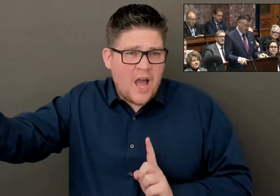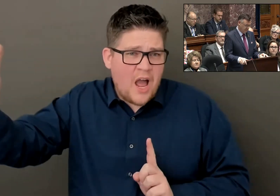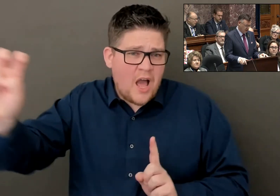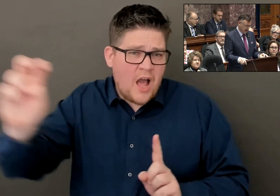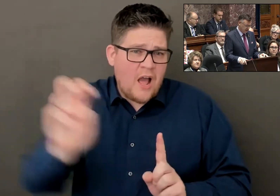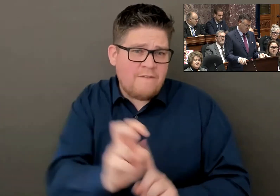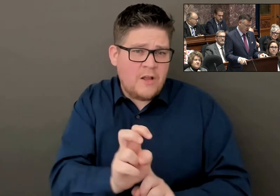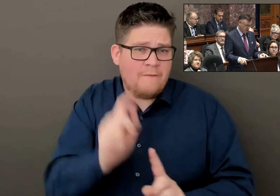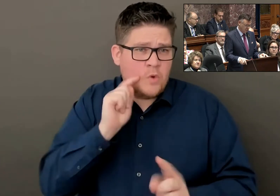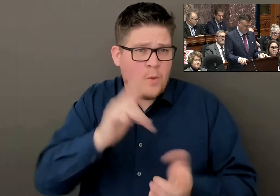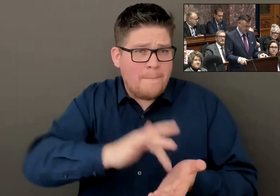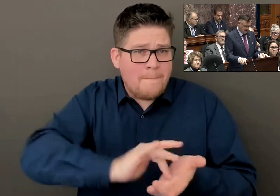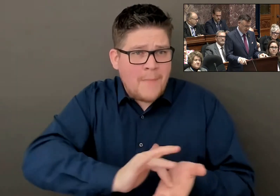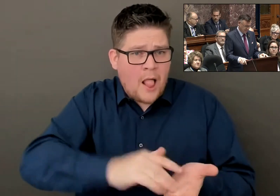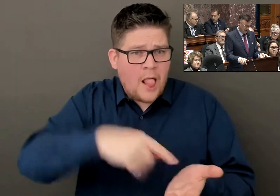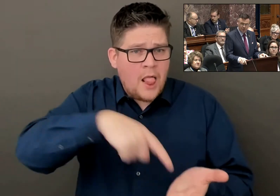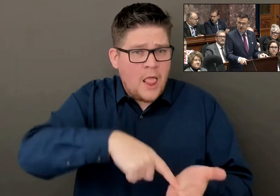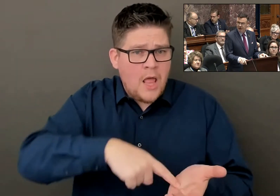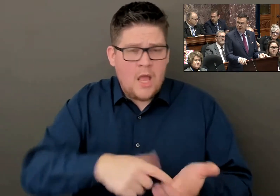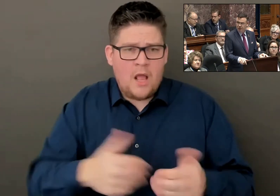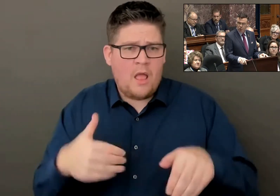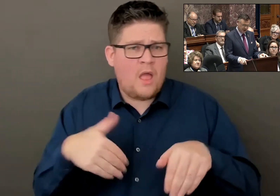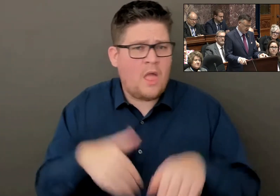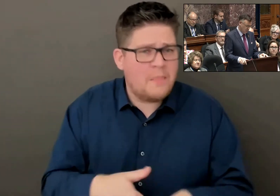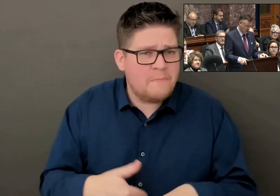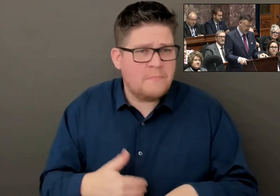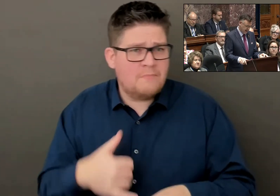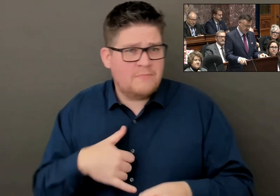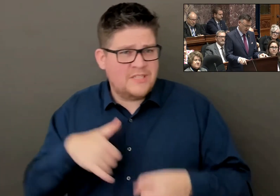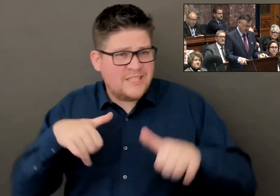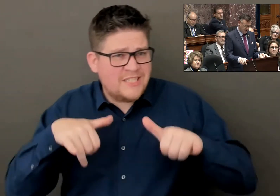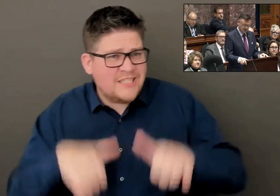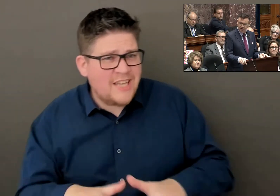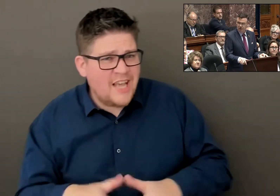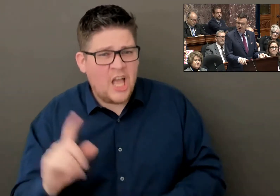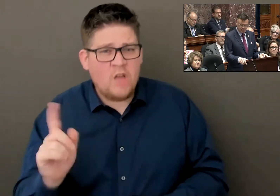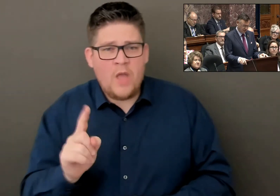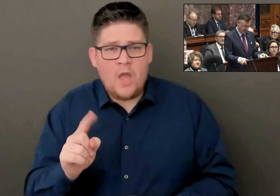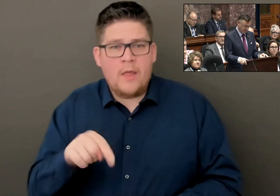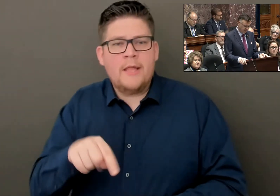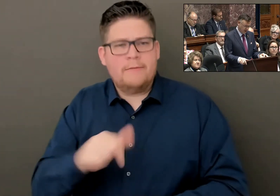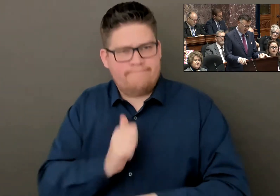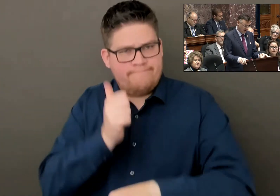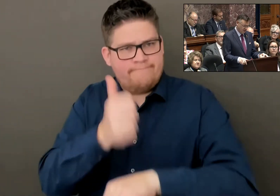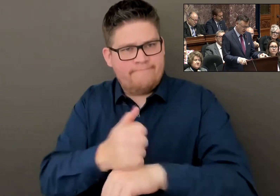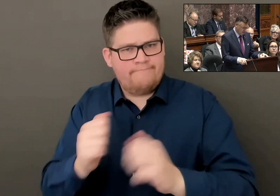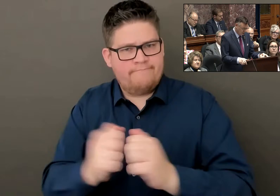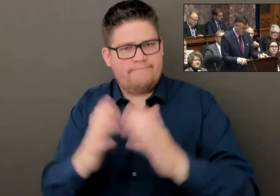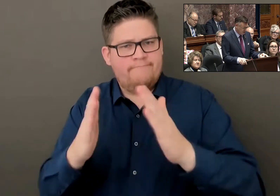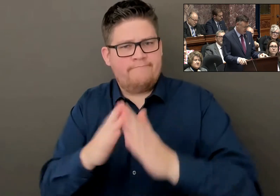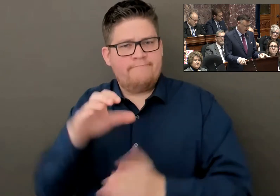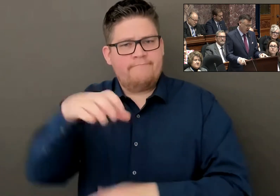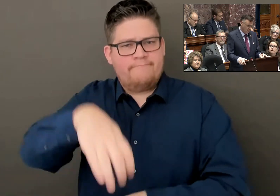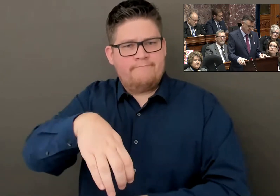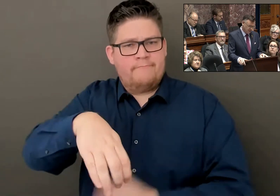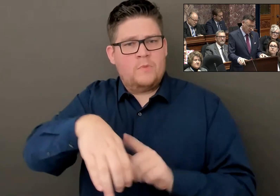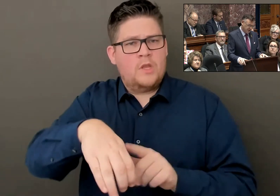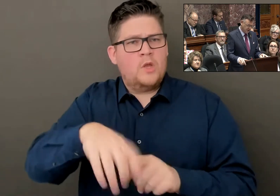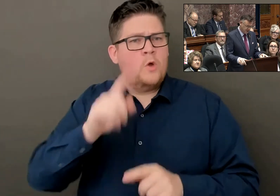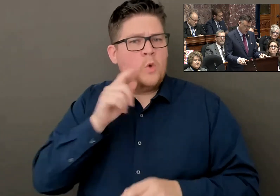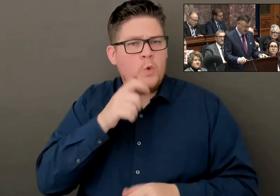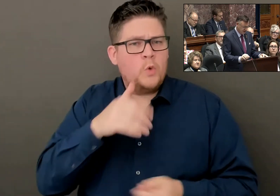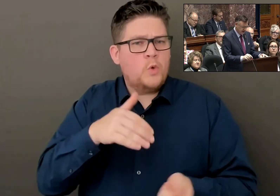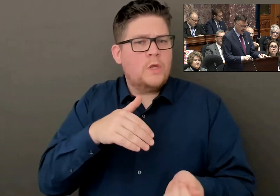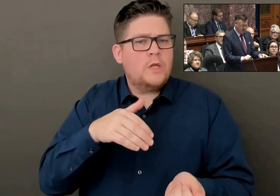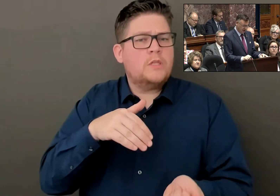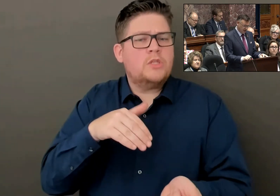honor of the late Dr. Boltries, a respected OBGYN specialist in Dawson Creek. Dr. Boltries was devoted to